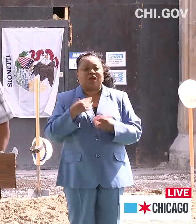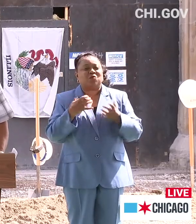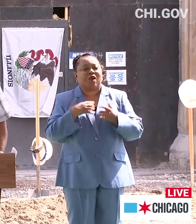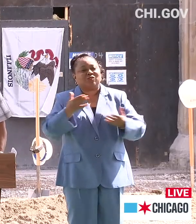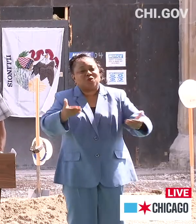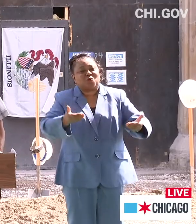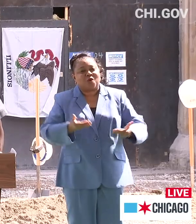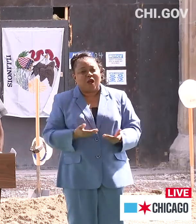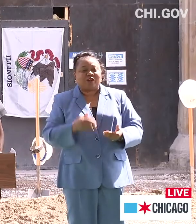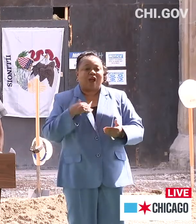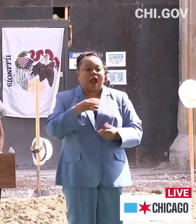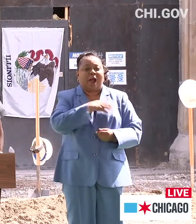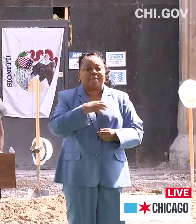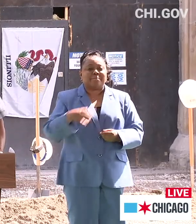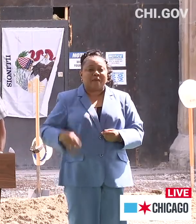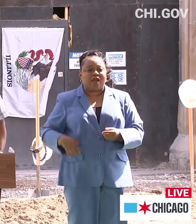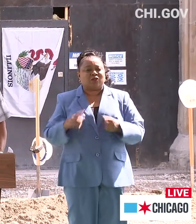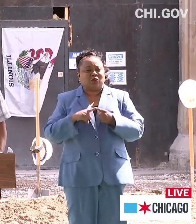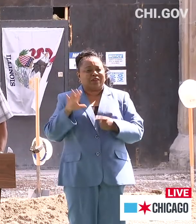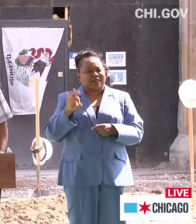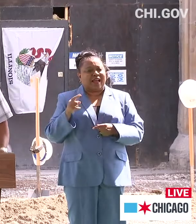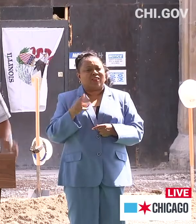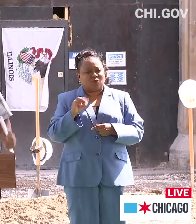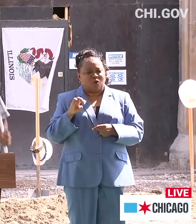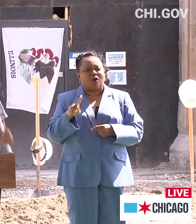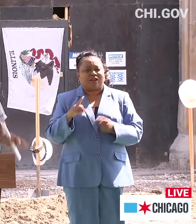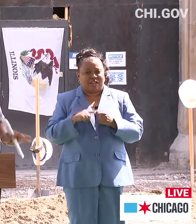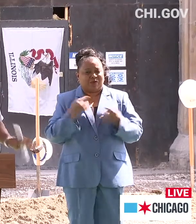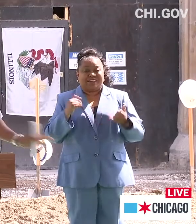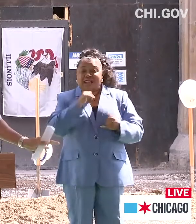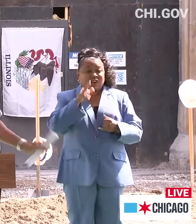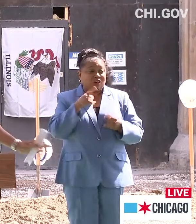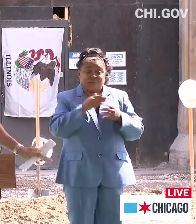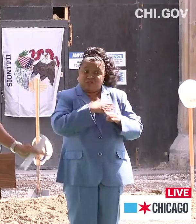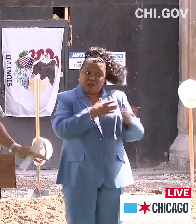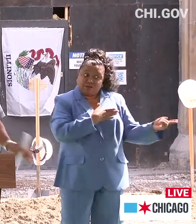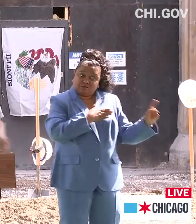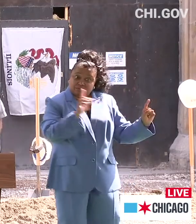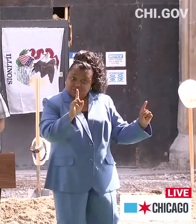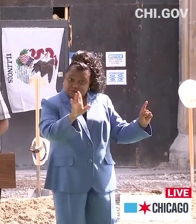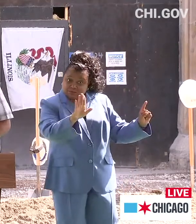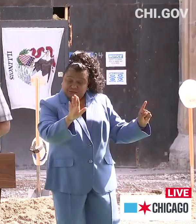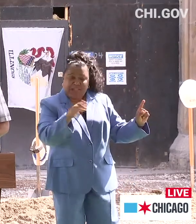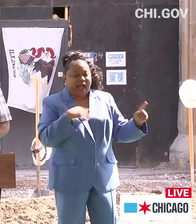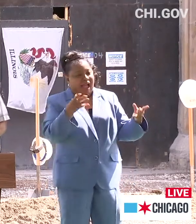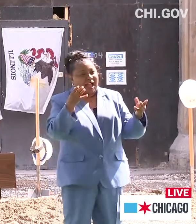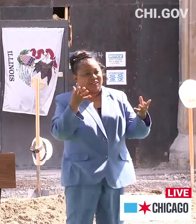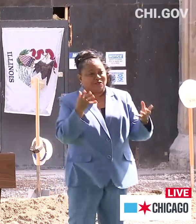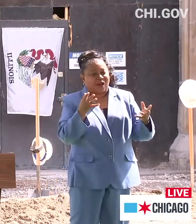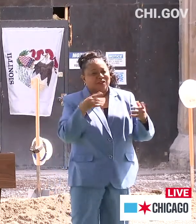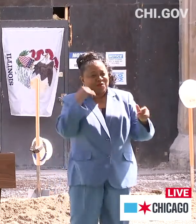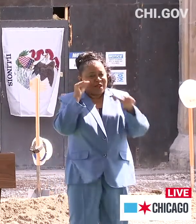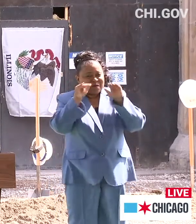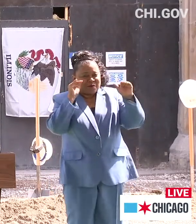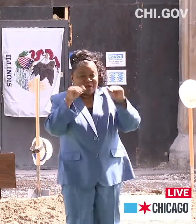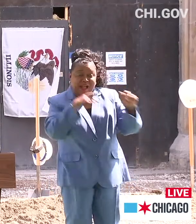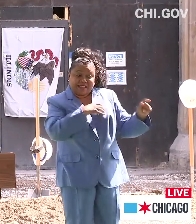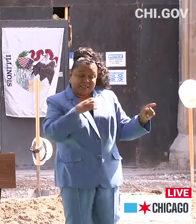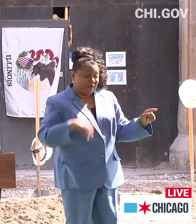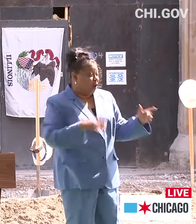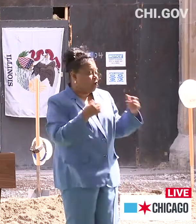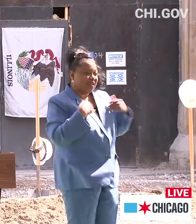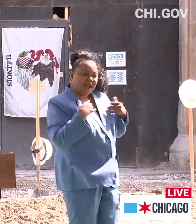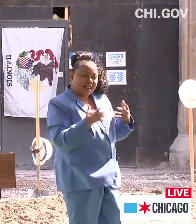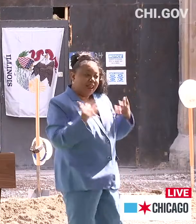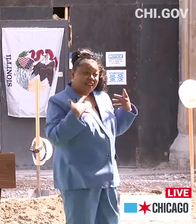want to welcome our mayor to the 9th Ward. And we not only, before I bring her up, I just want to remind the mayor, we